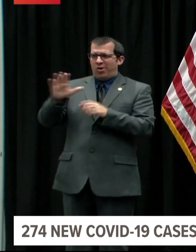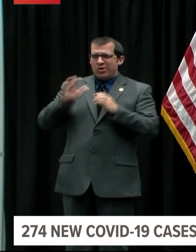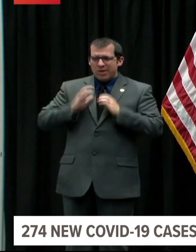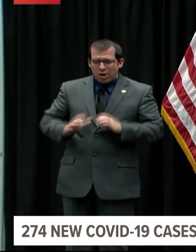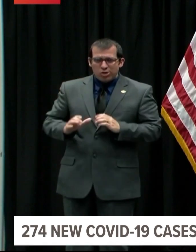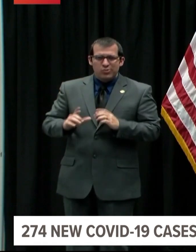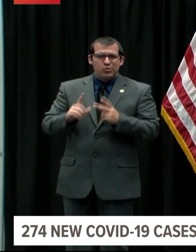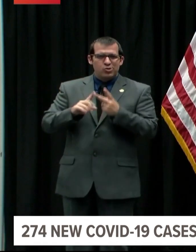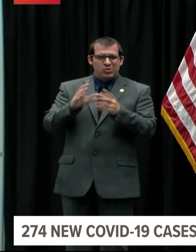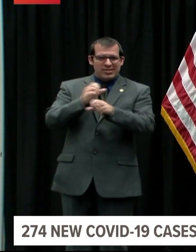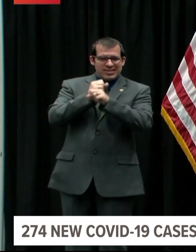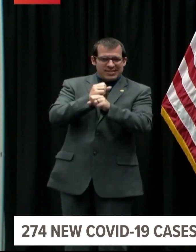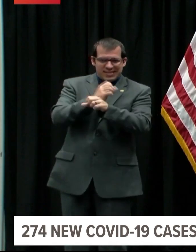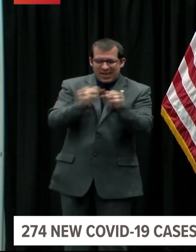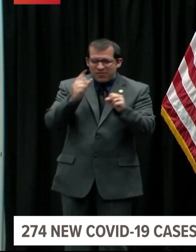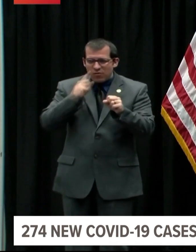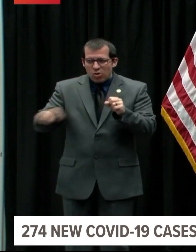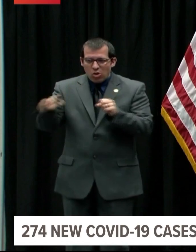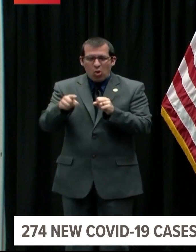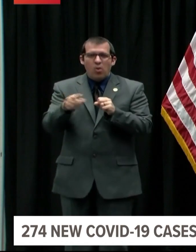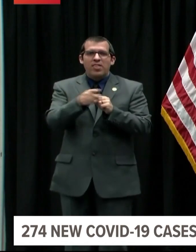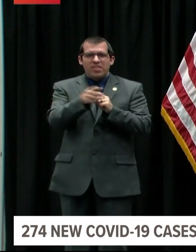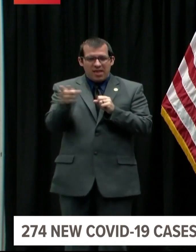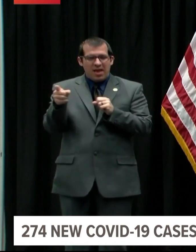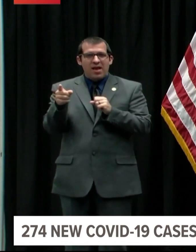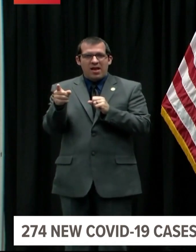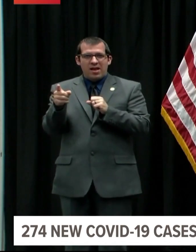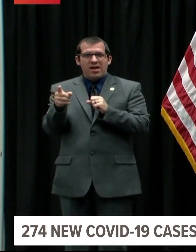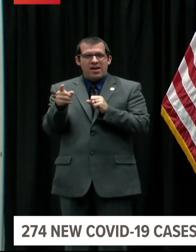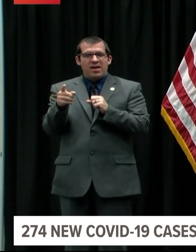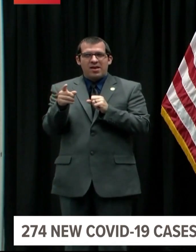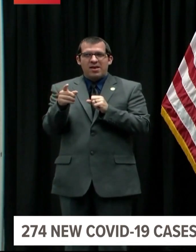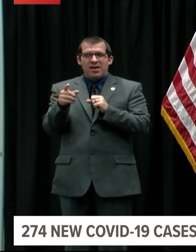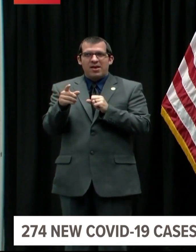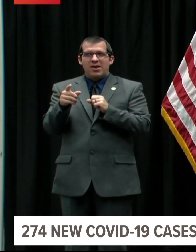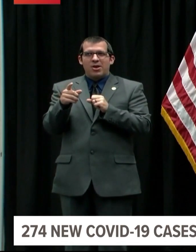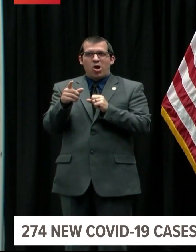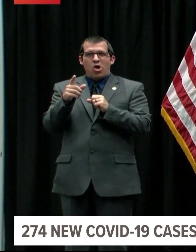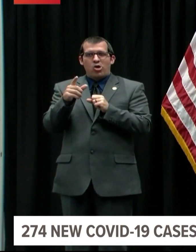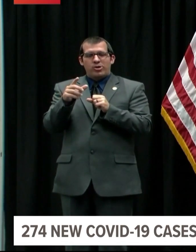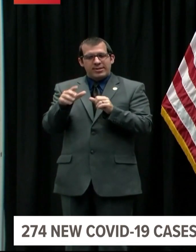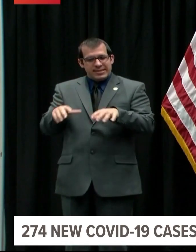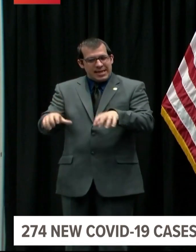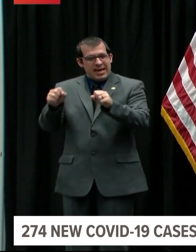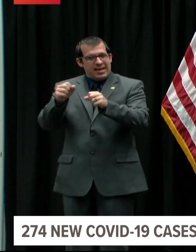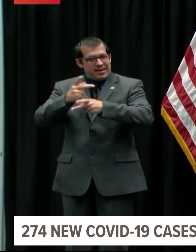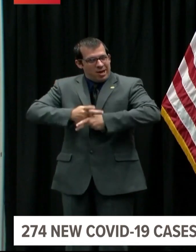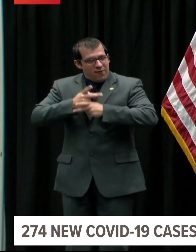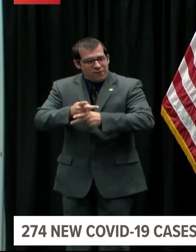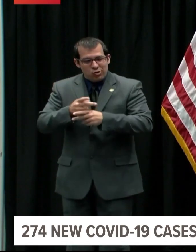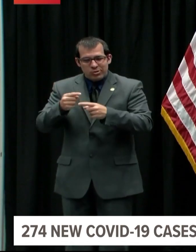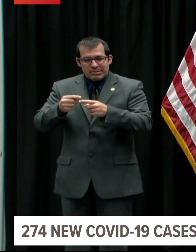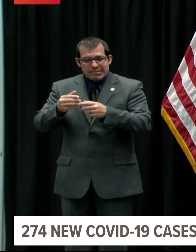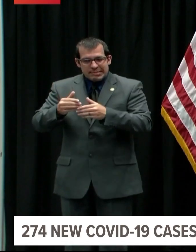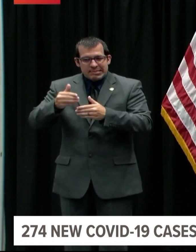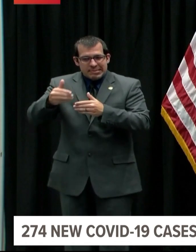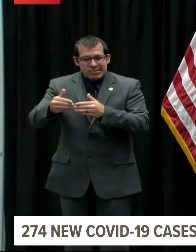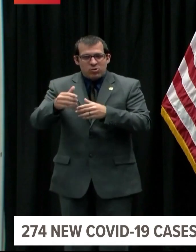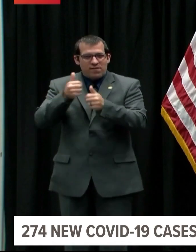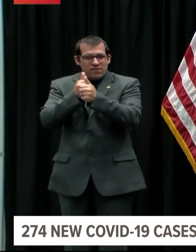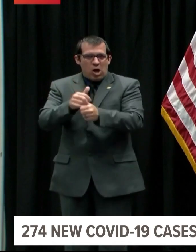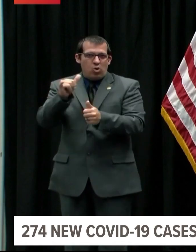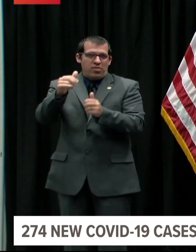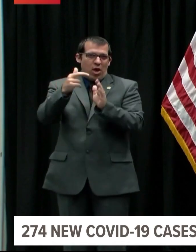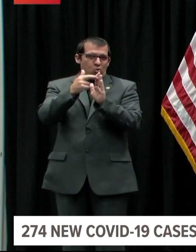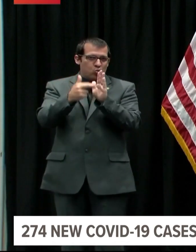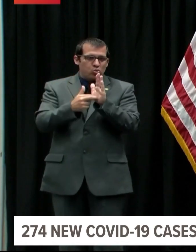base and the safety of everyone. They're going such an extra length to make sure they follow all those rules. And we